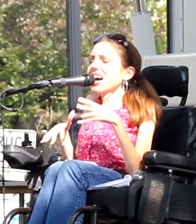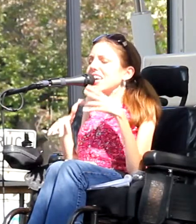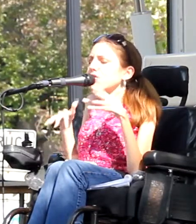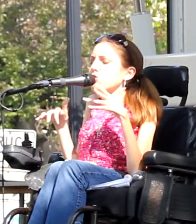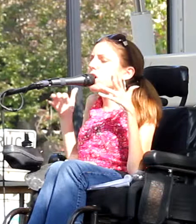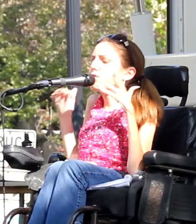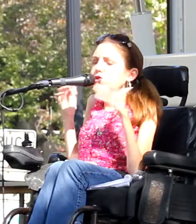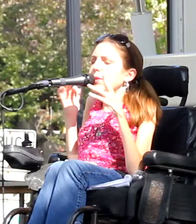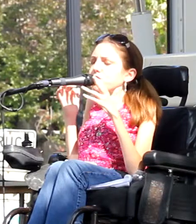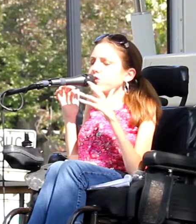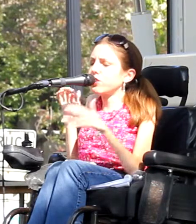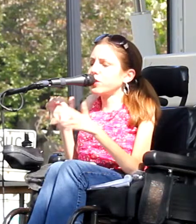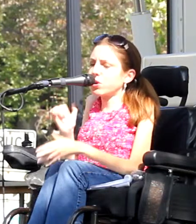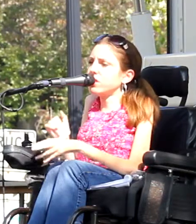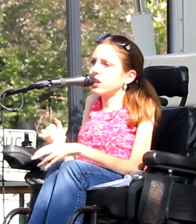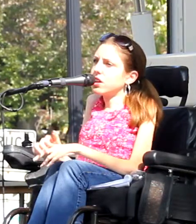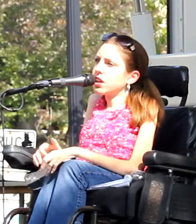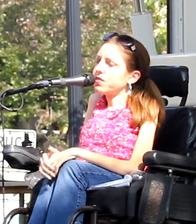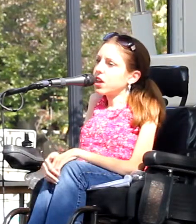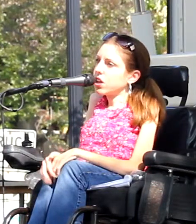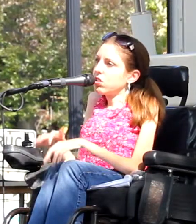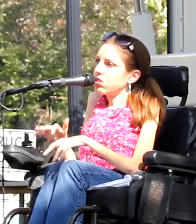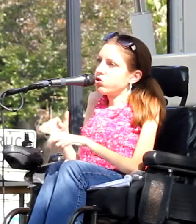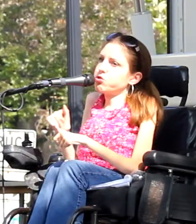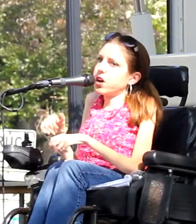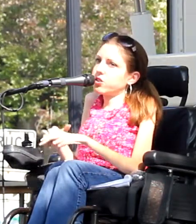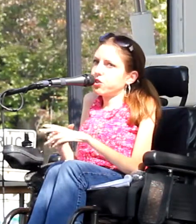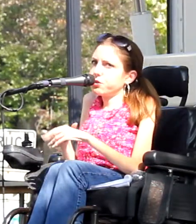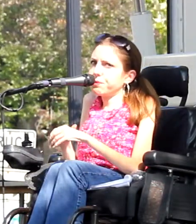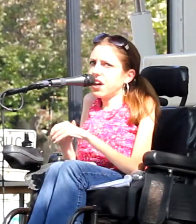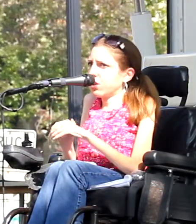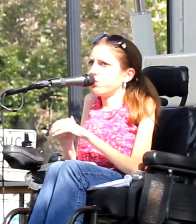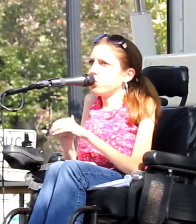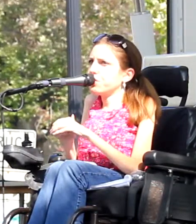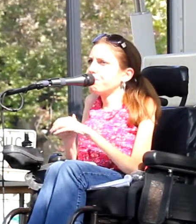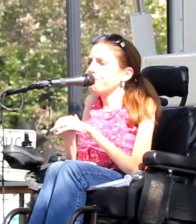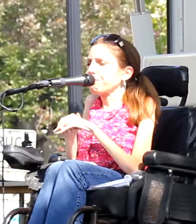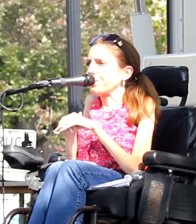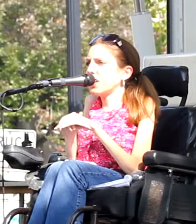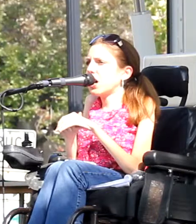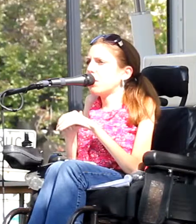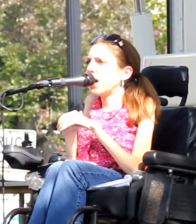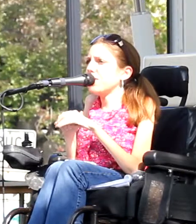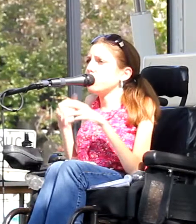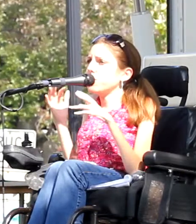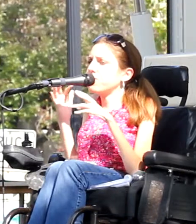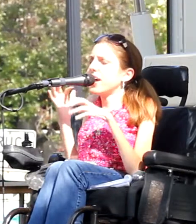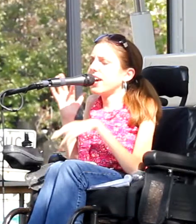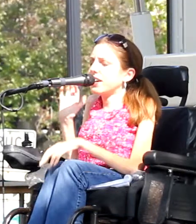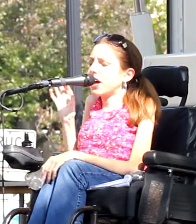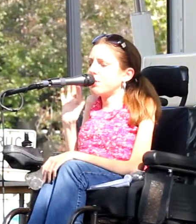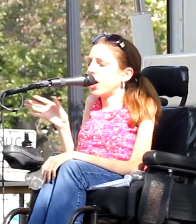this is not 1812. Thomas Jefferson is not the president. She was very concerned and confused. I still